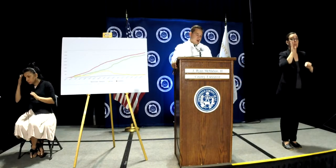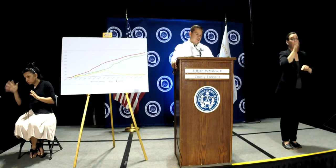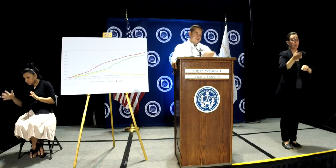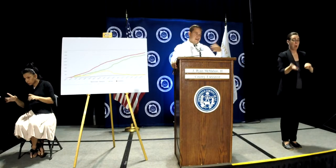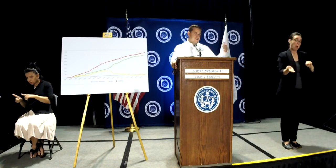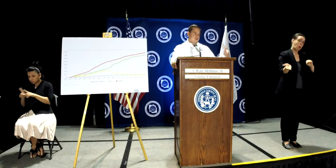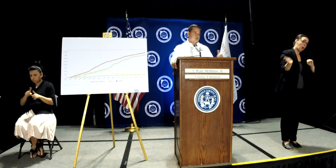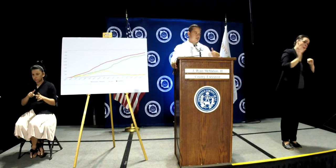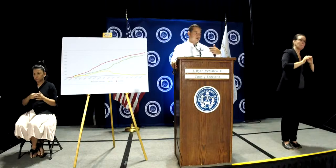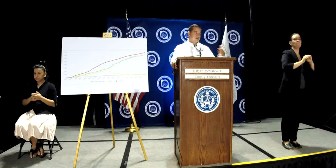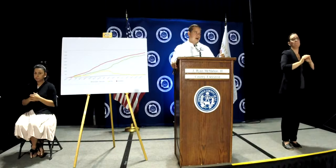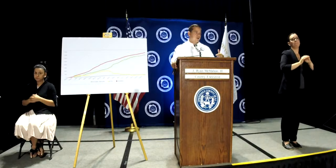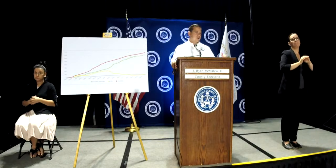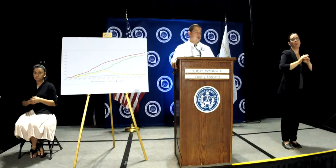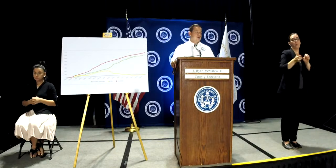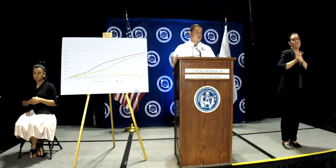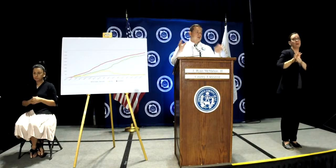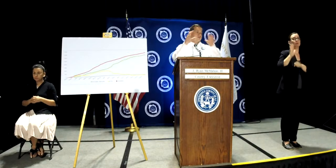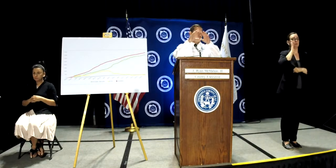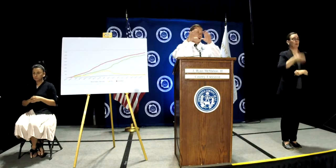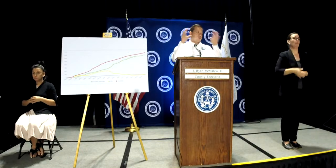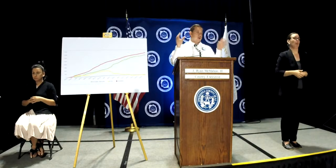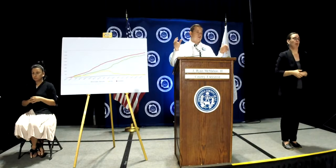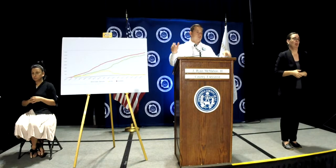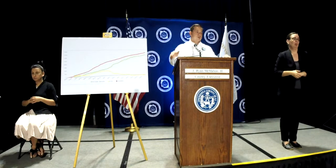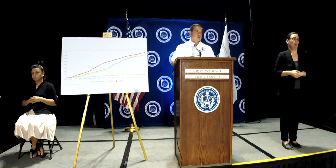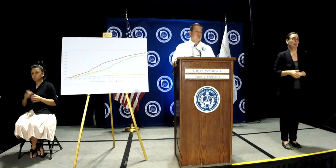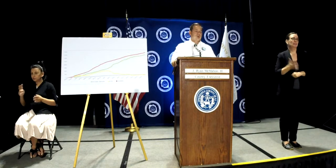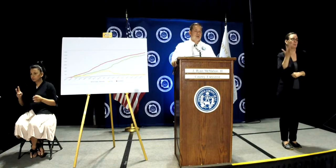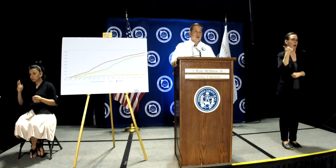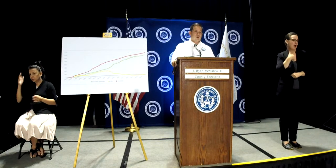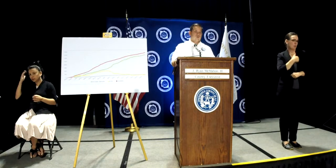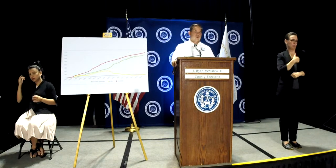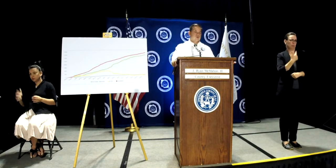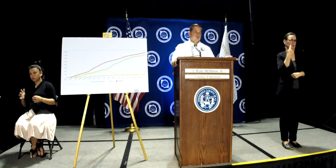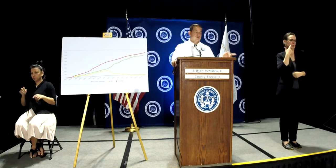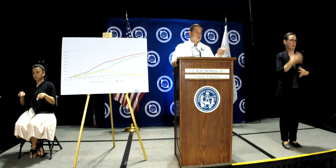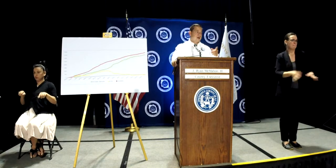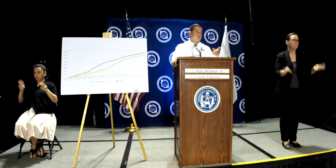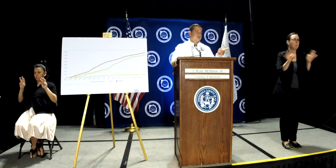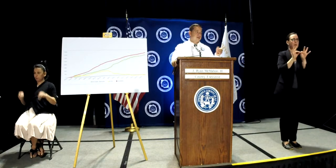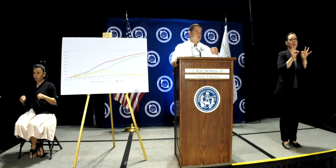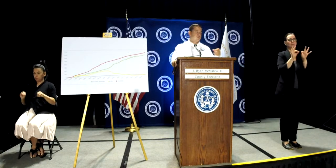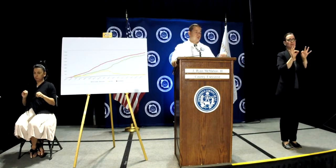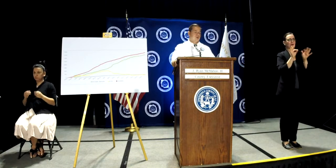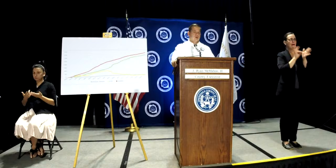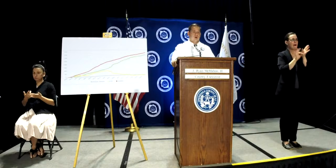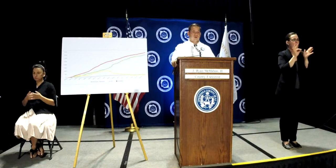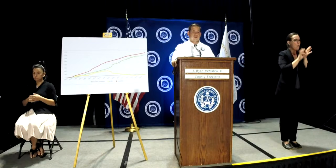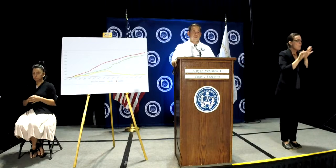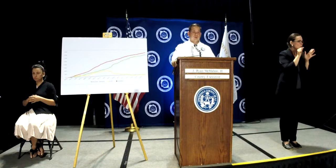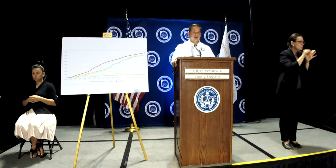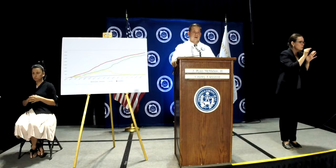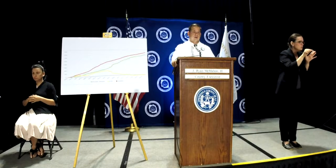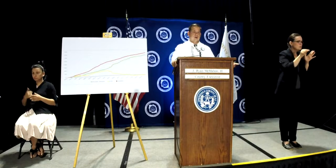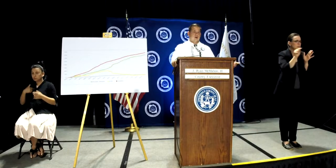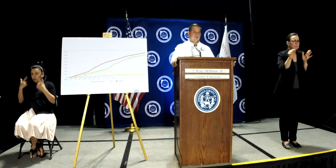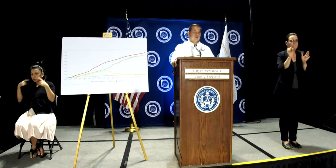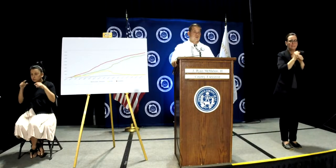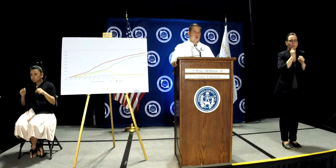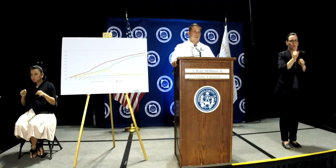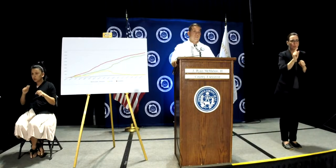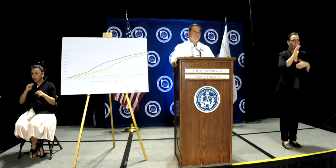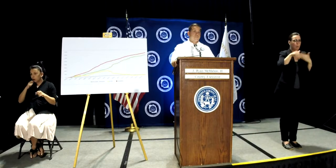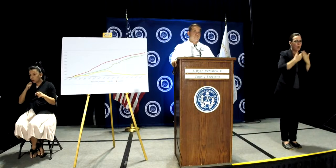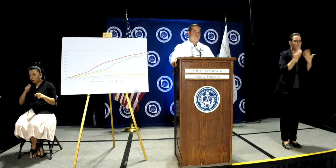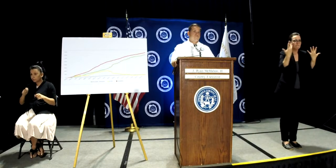important that all the tests in the community get counted to give the macro level picture. And hopefully soon the saliva tests will start being counted in our numbers